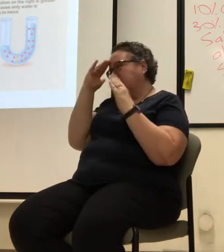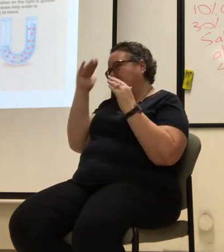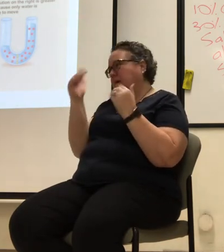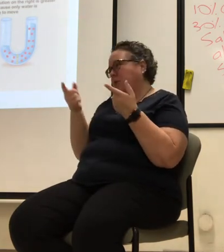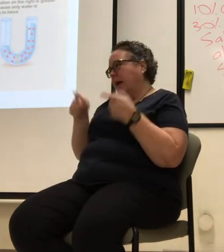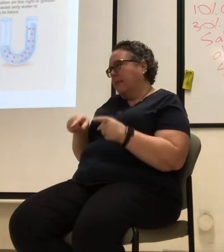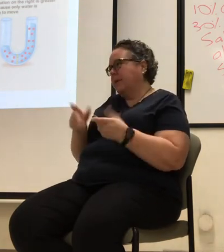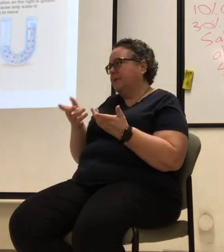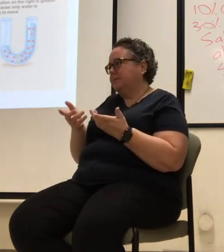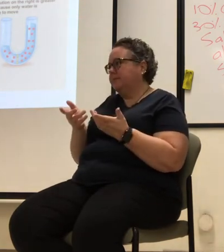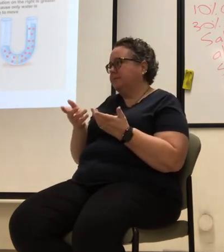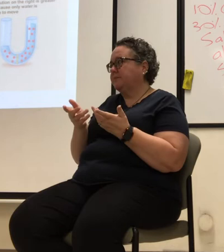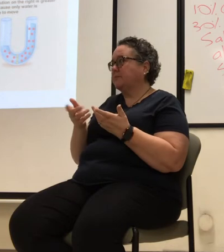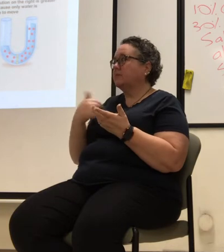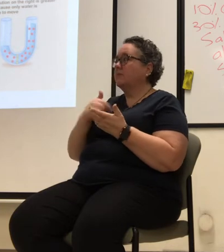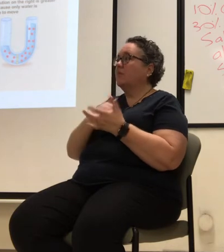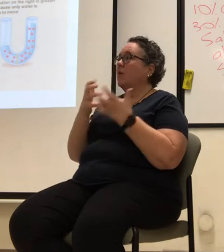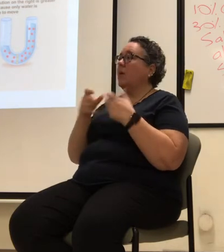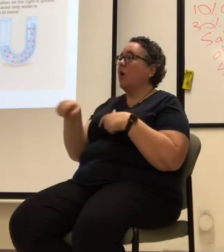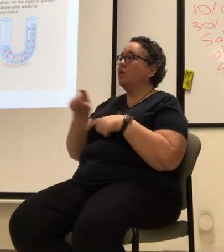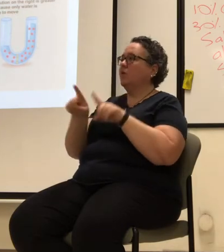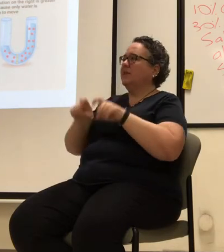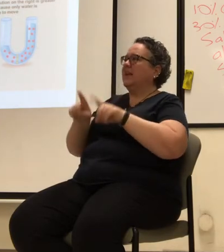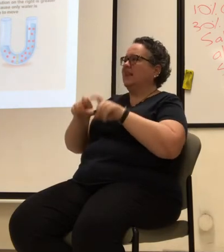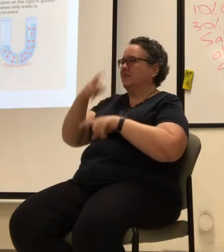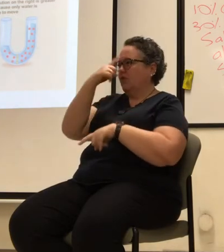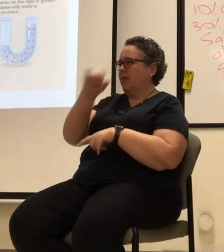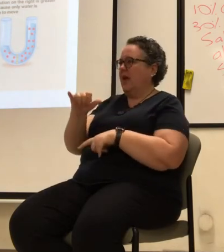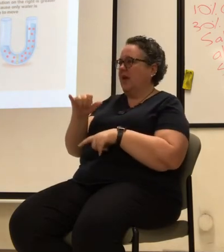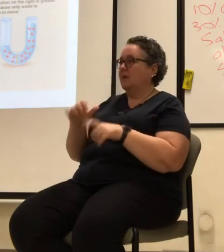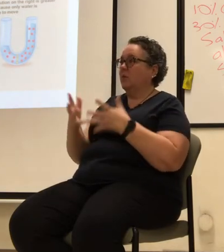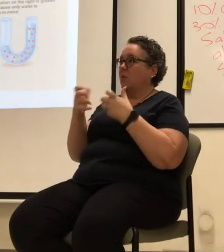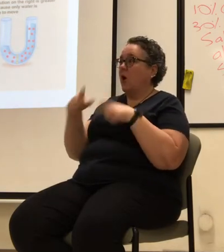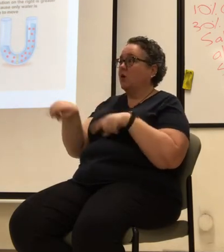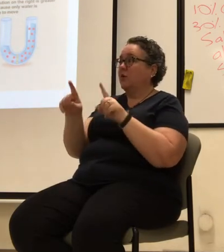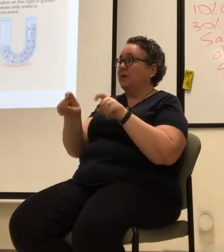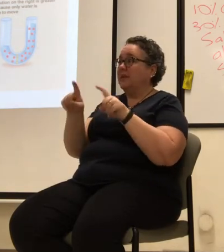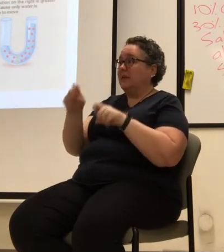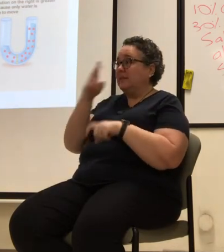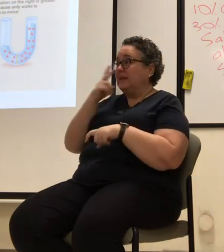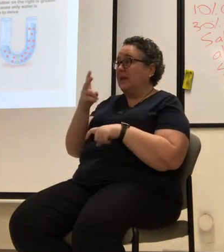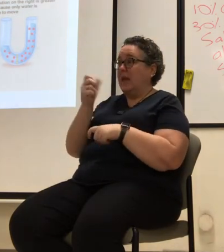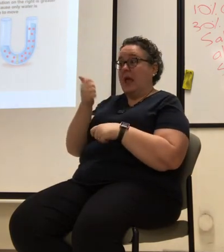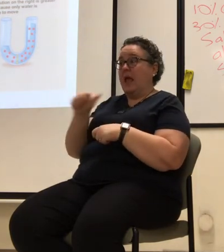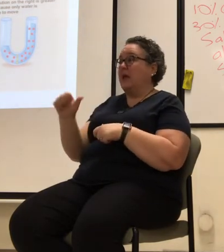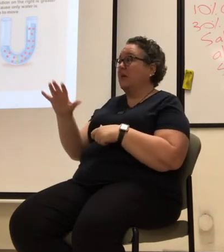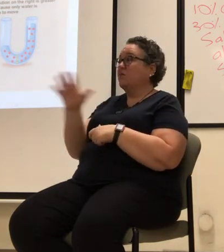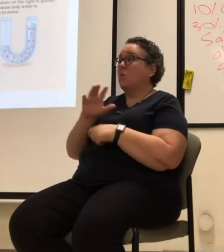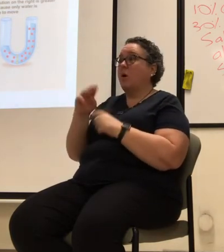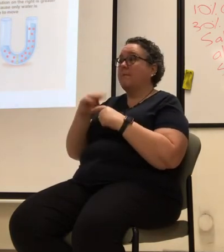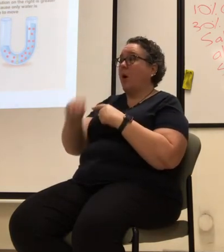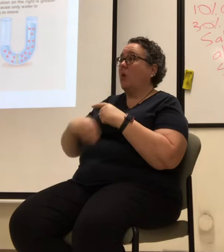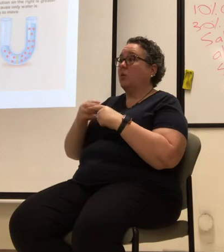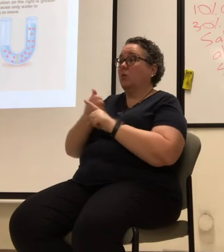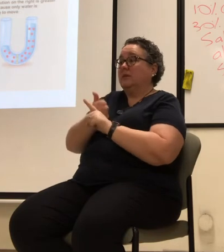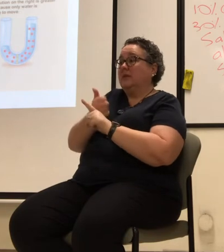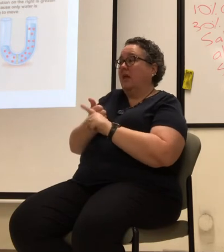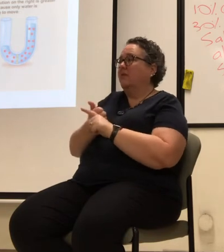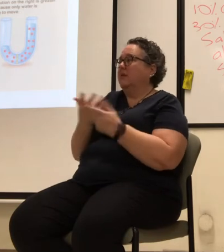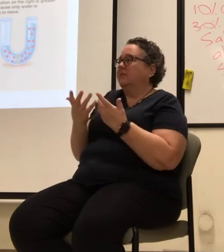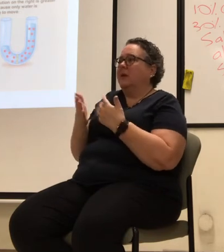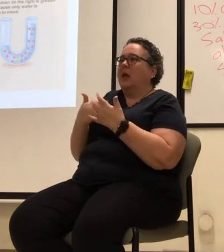happen? We want you to test for that. We want you to test to see if any of your molecules, whether